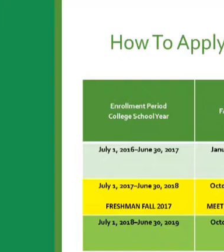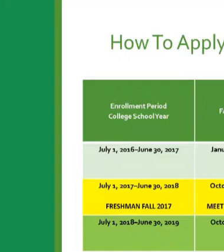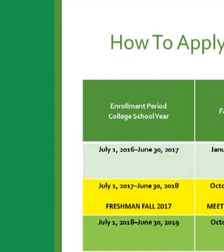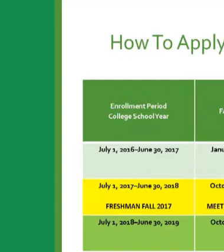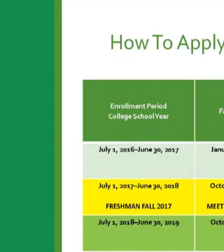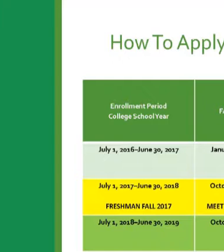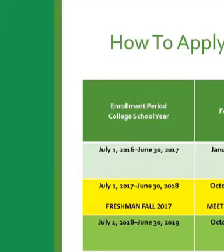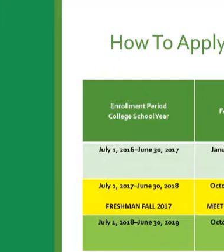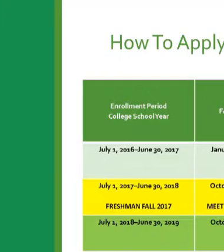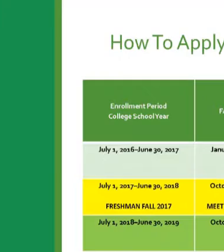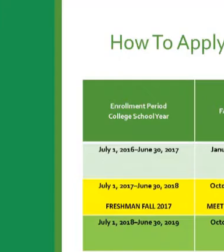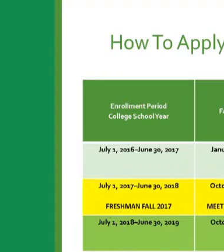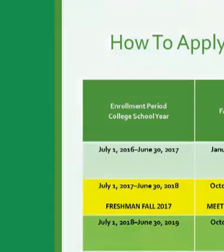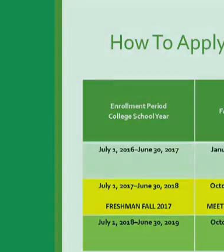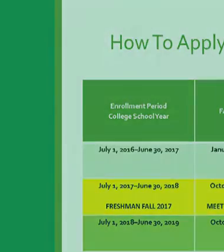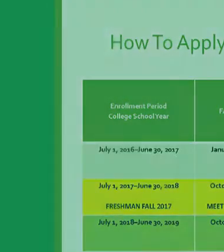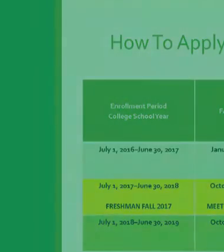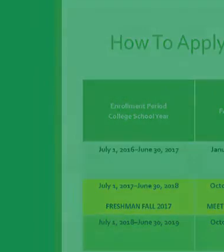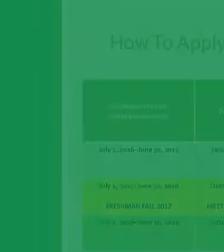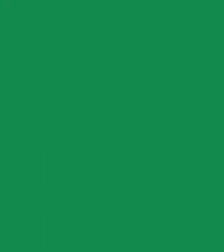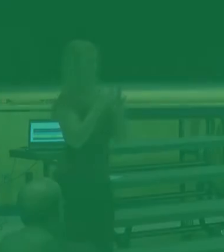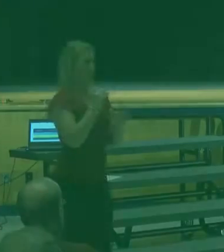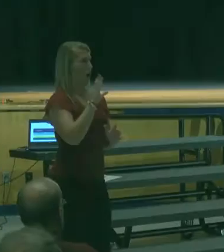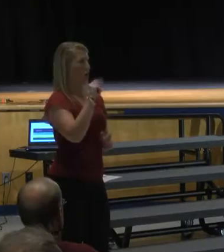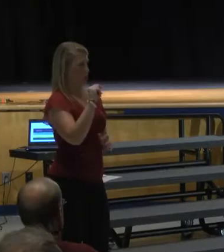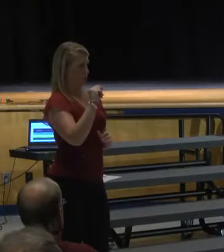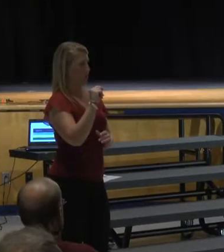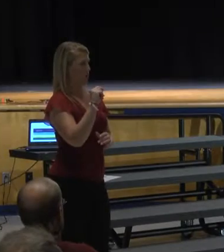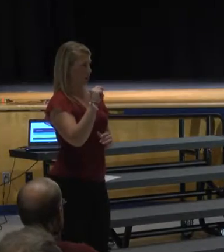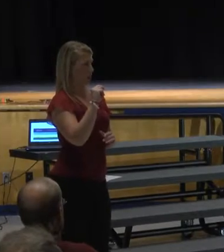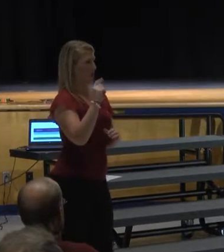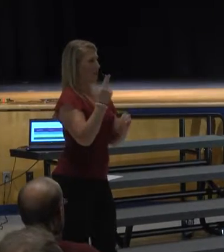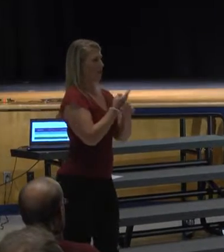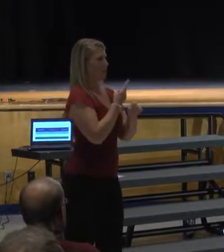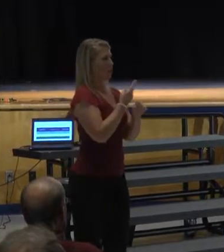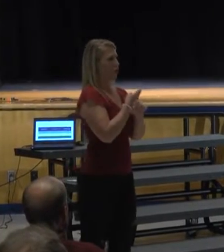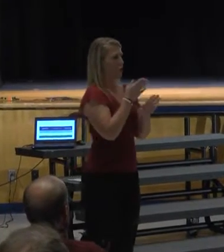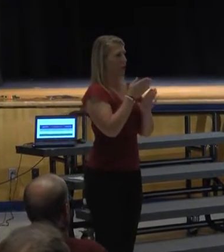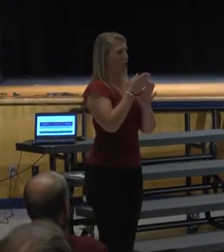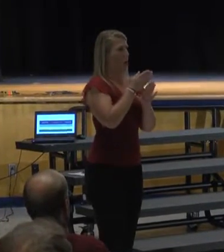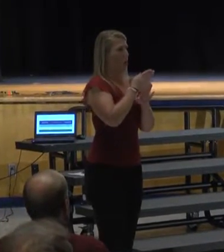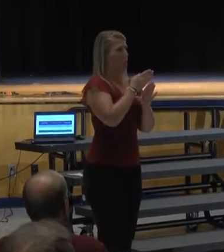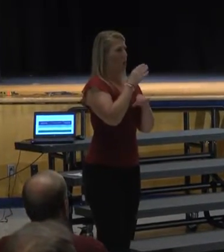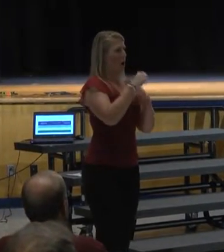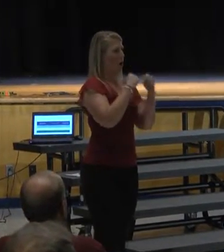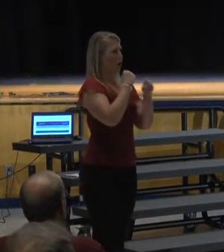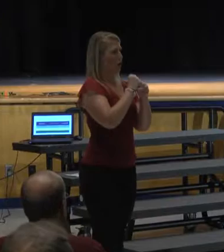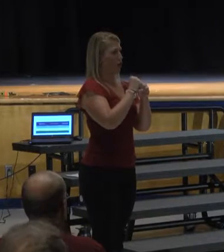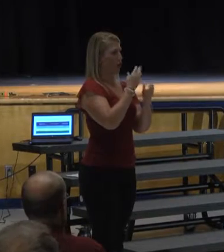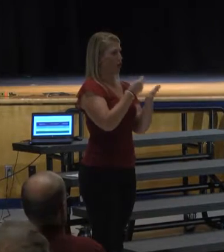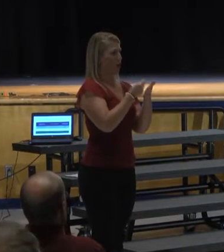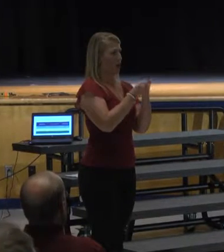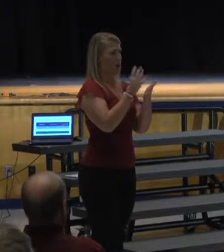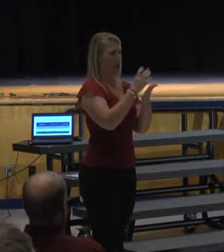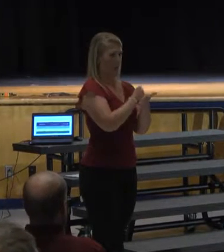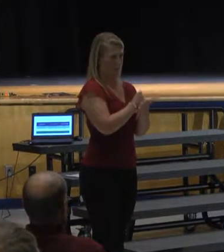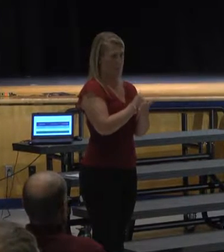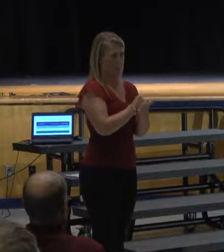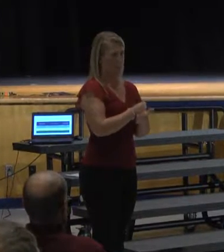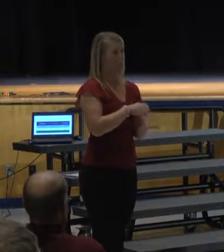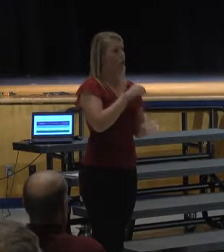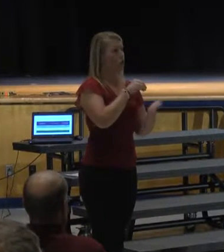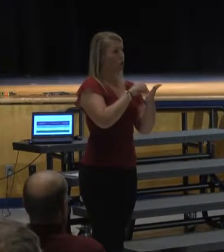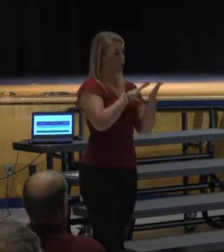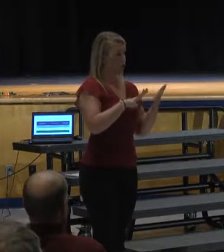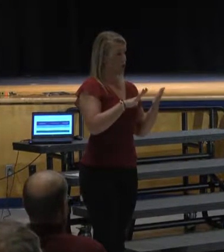they're taking what they call prior year income. So when the student who is going to be a freshman in the fall